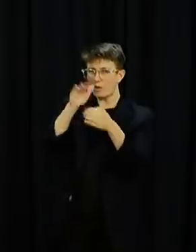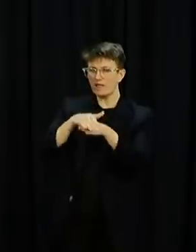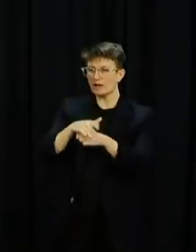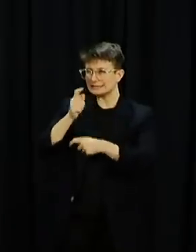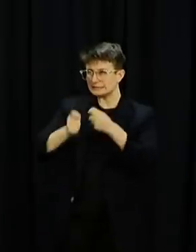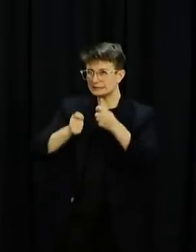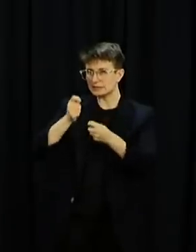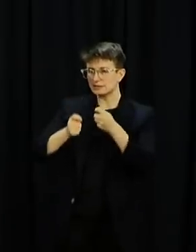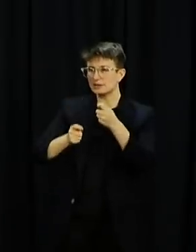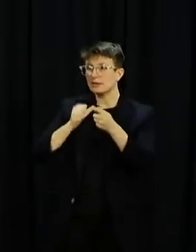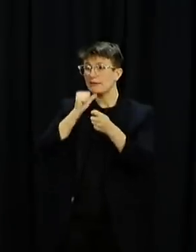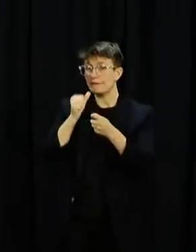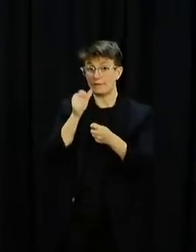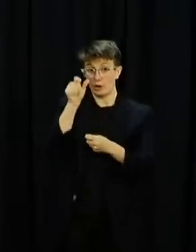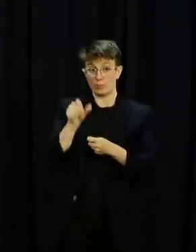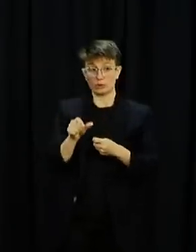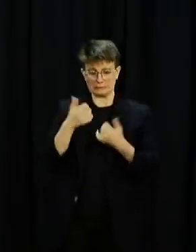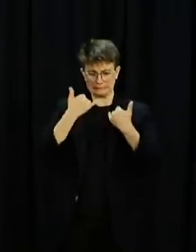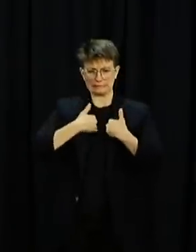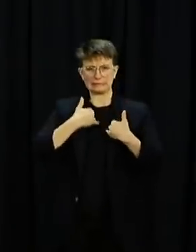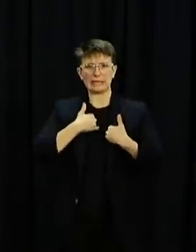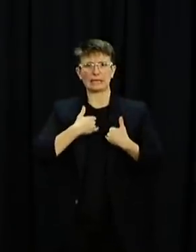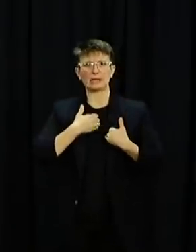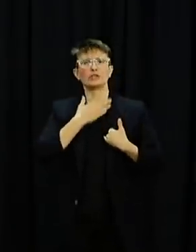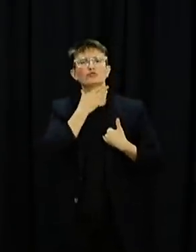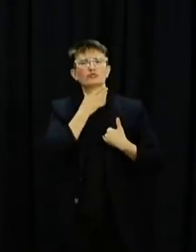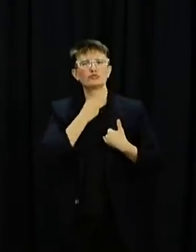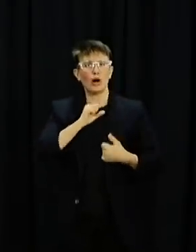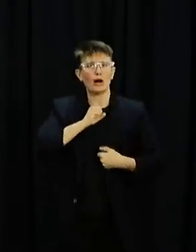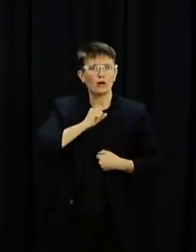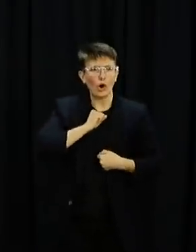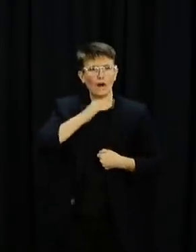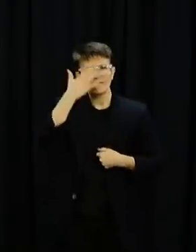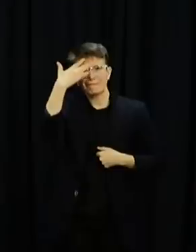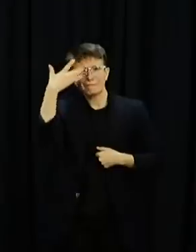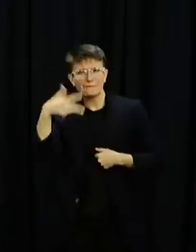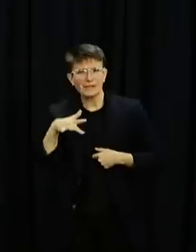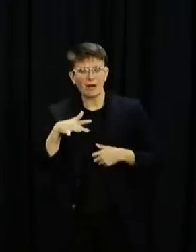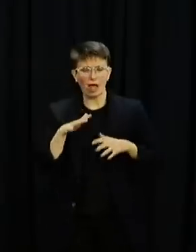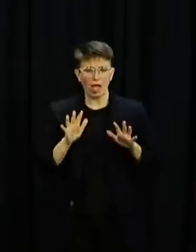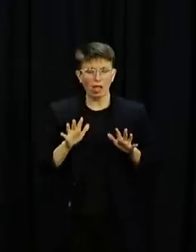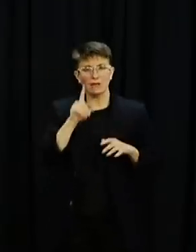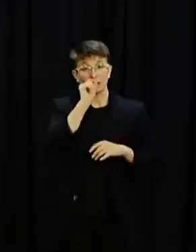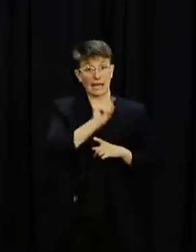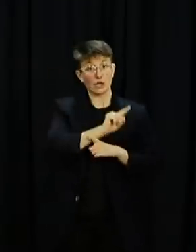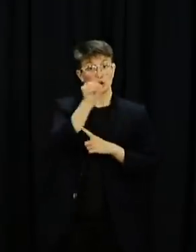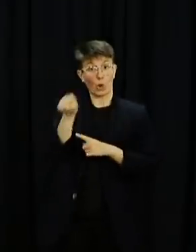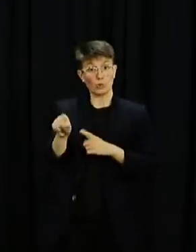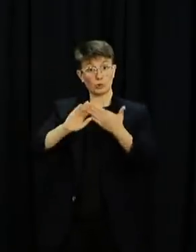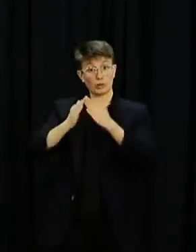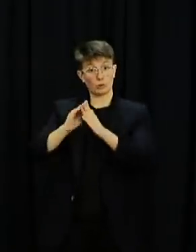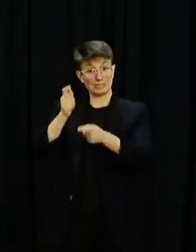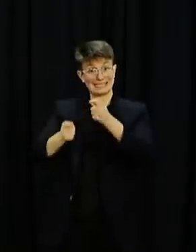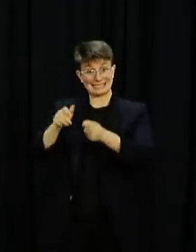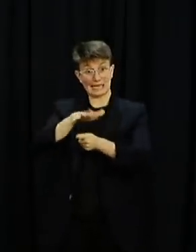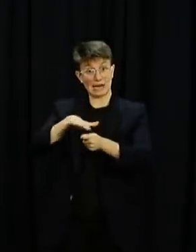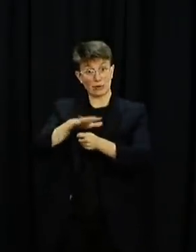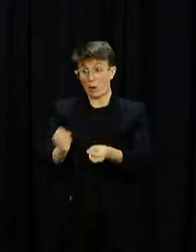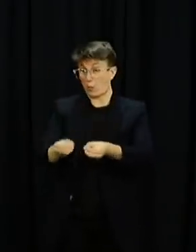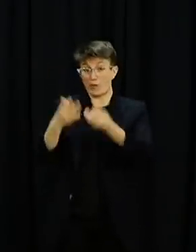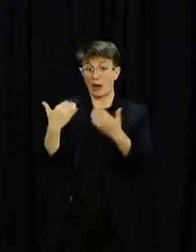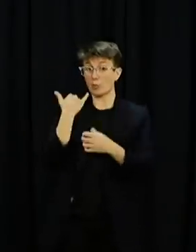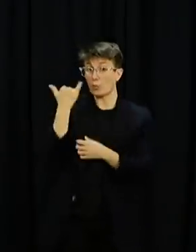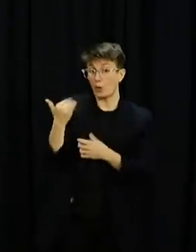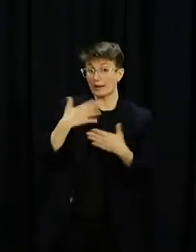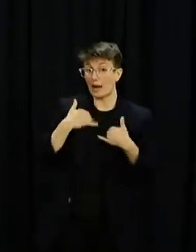has symptoms, can they just go to a CBAC? Yes. Having to call Helpline or Correct. go to a doctor? Yes, they can.